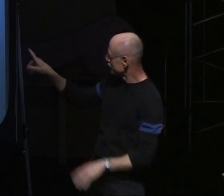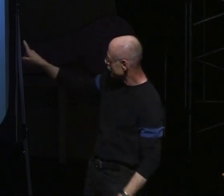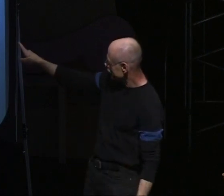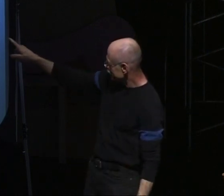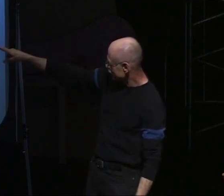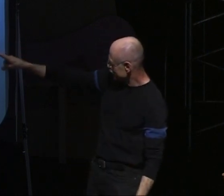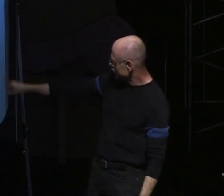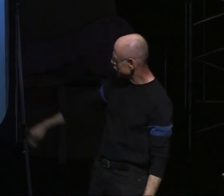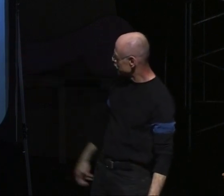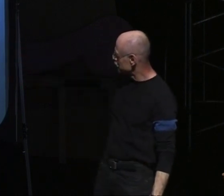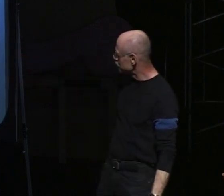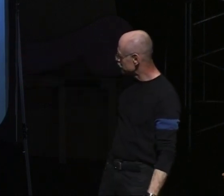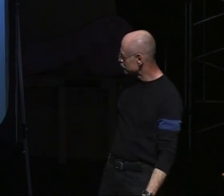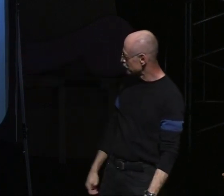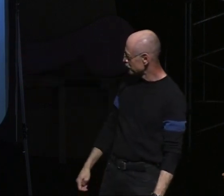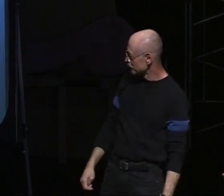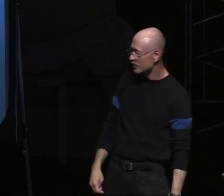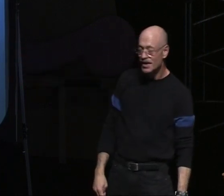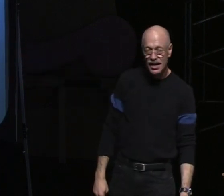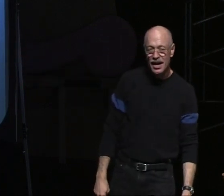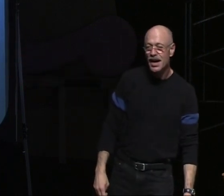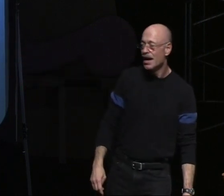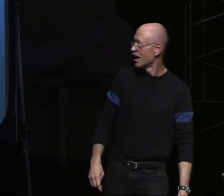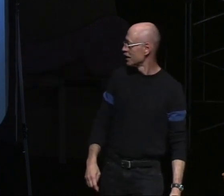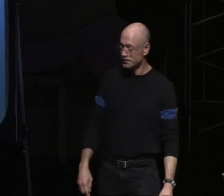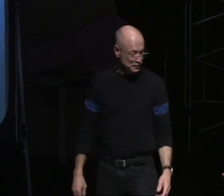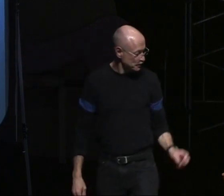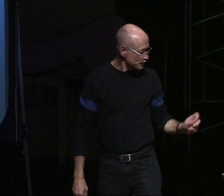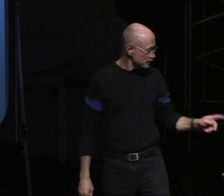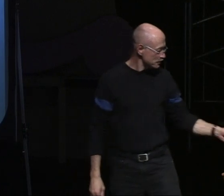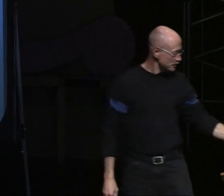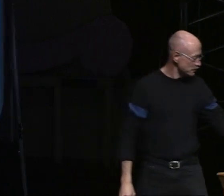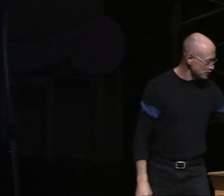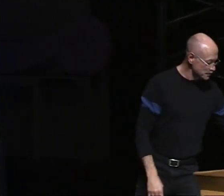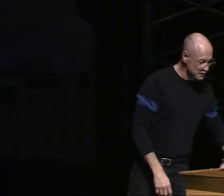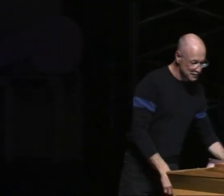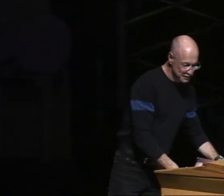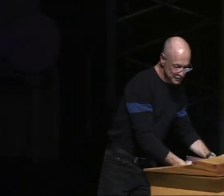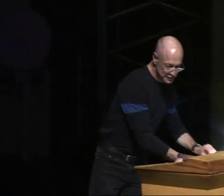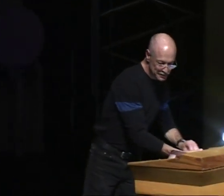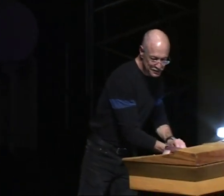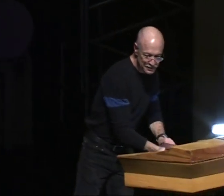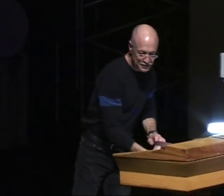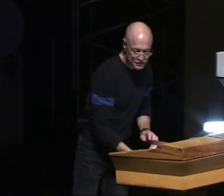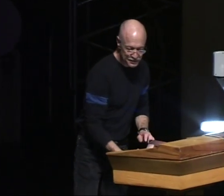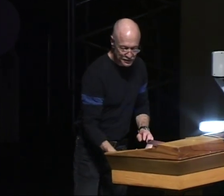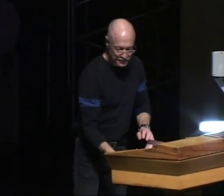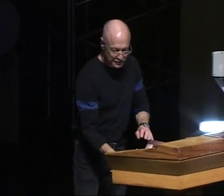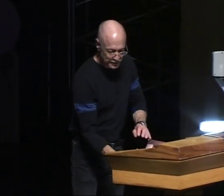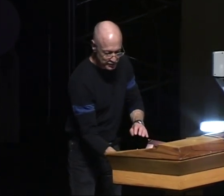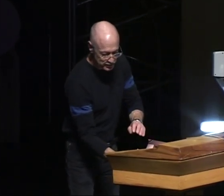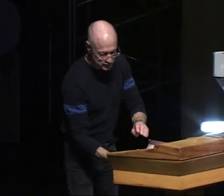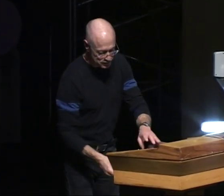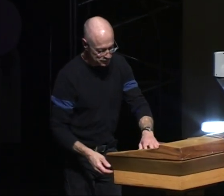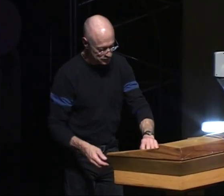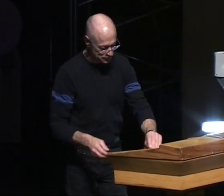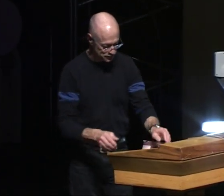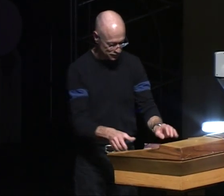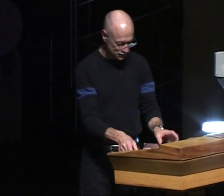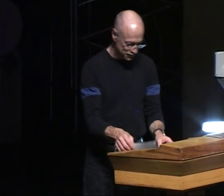And it's kind of a collage also, as I've built one piece of media on top of another.